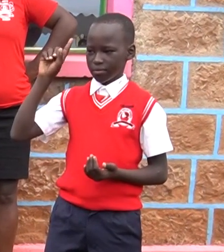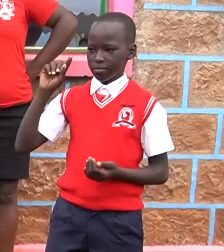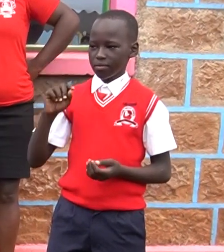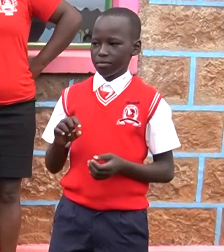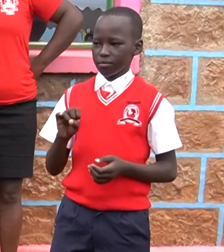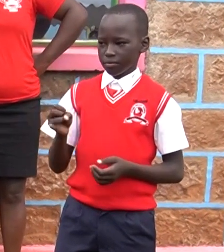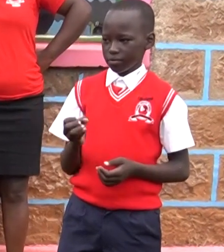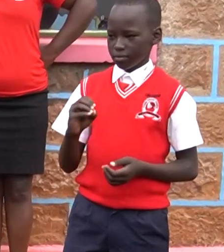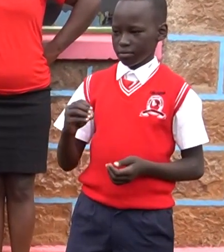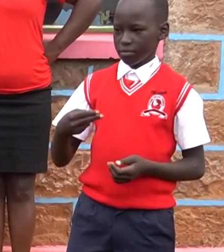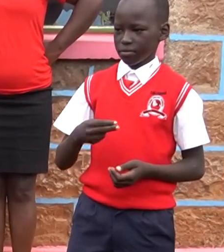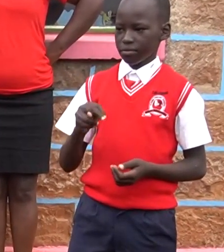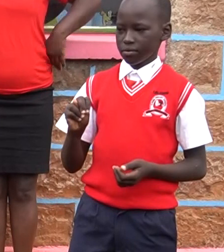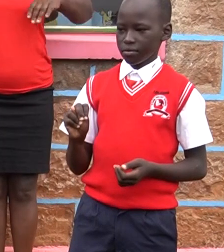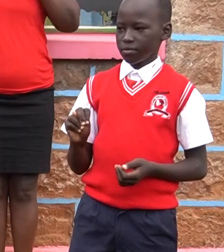of